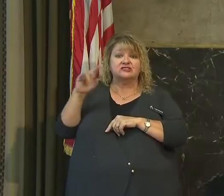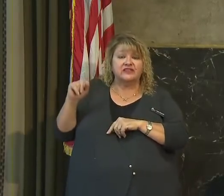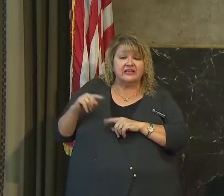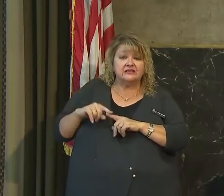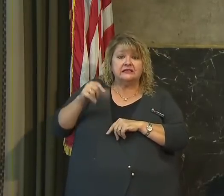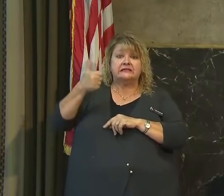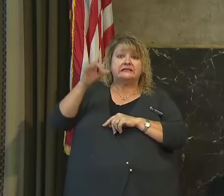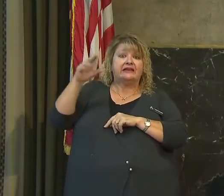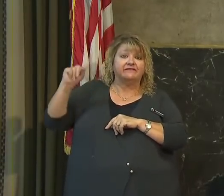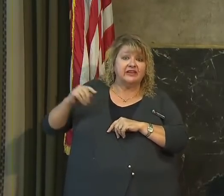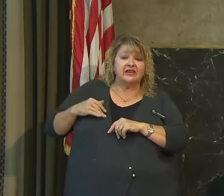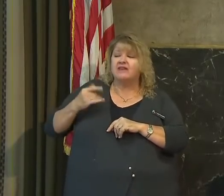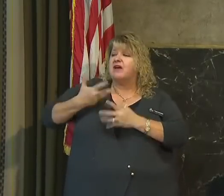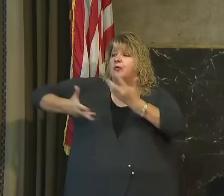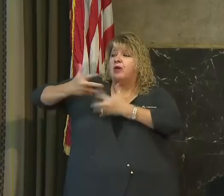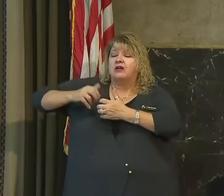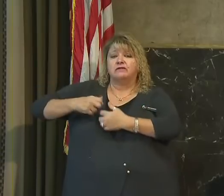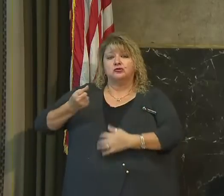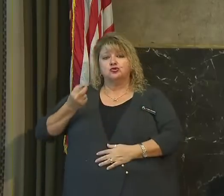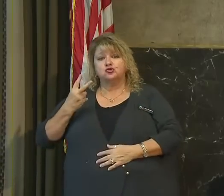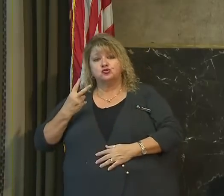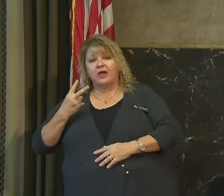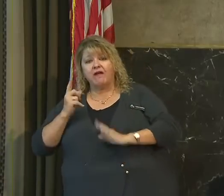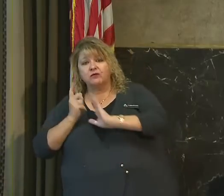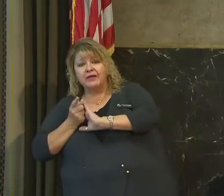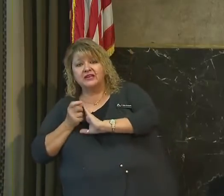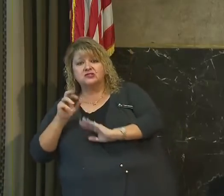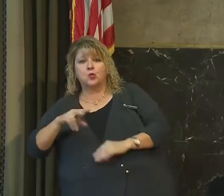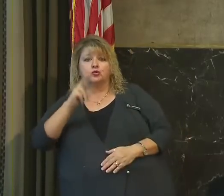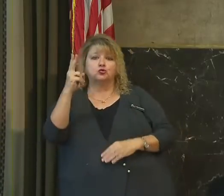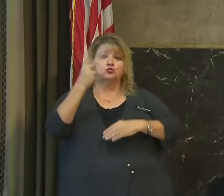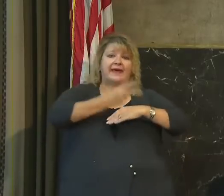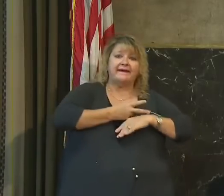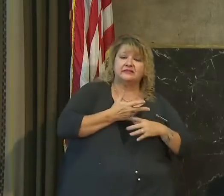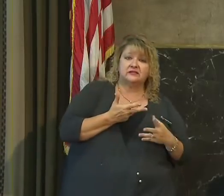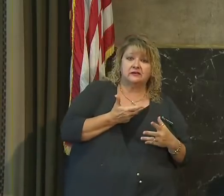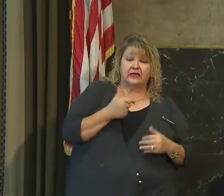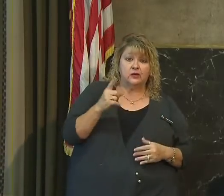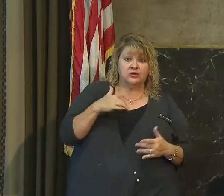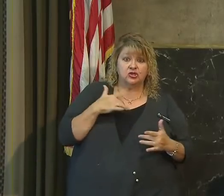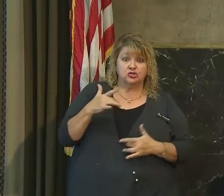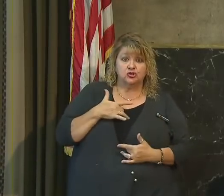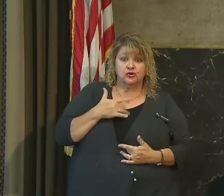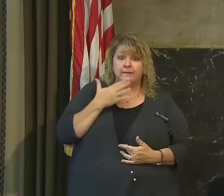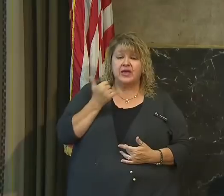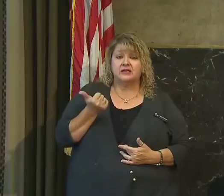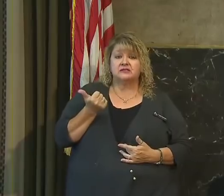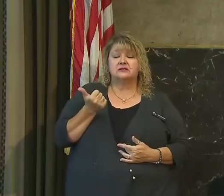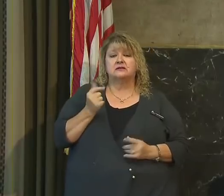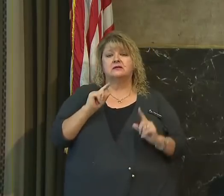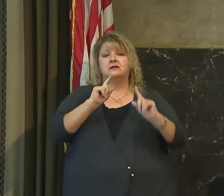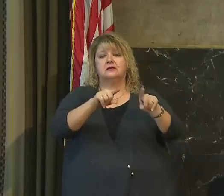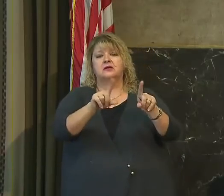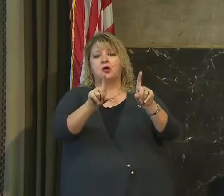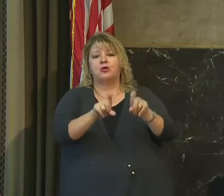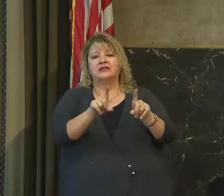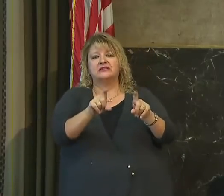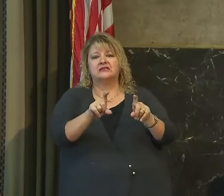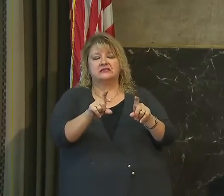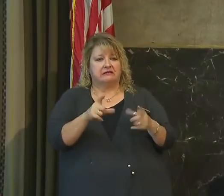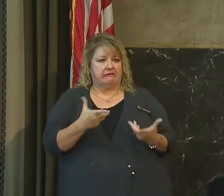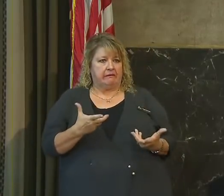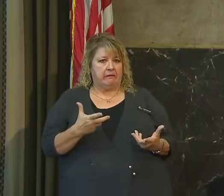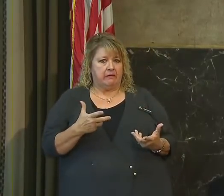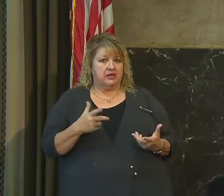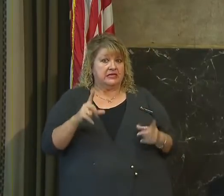with someone for 12 minutes or 2 days at a time, if anyone is concerned, the best advice right now is to go get tested, and